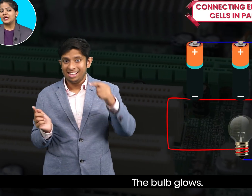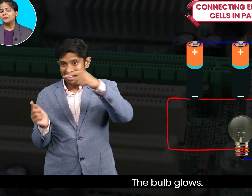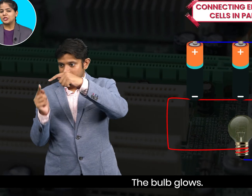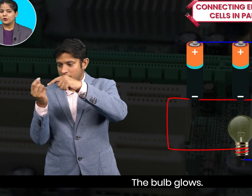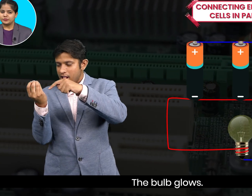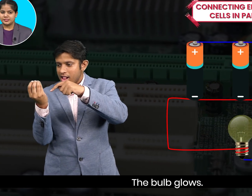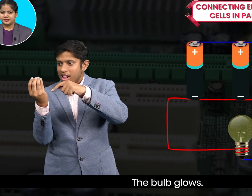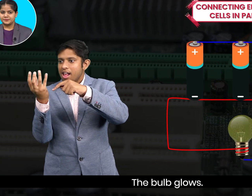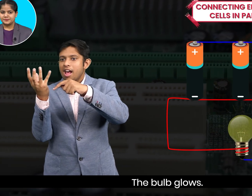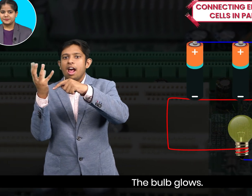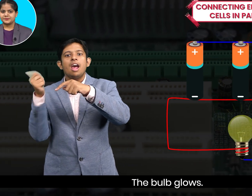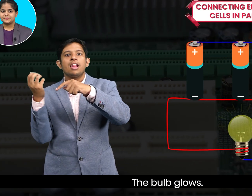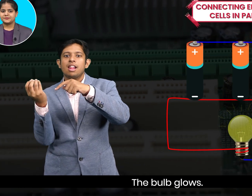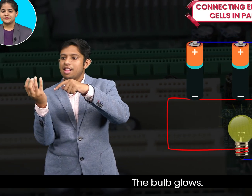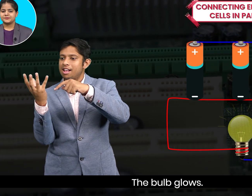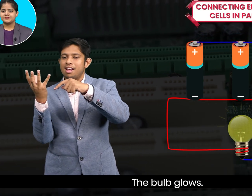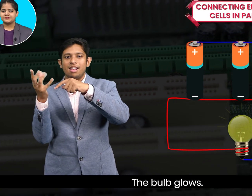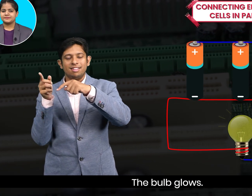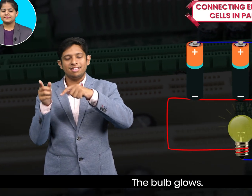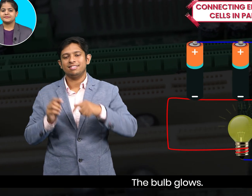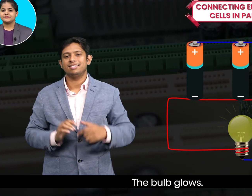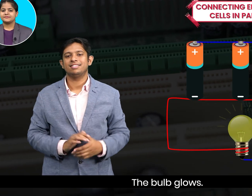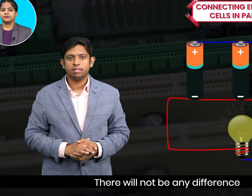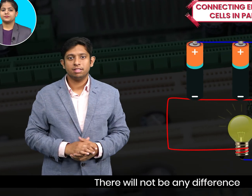The bulb glows.